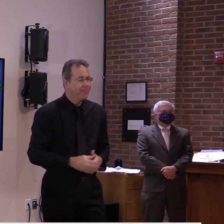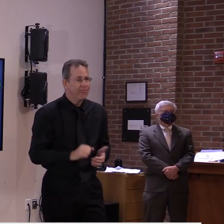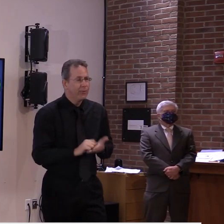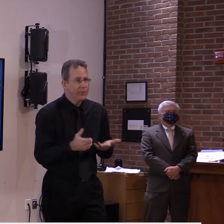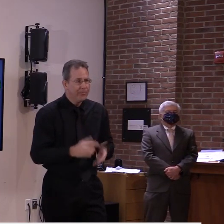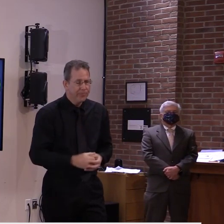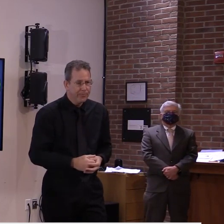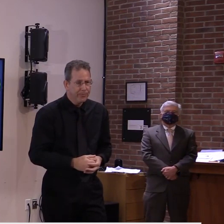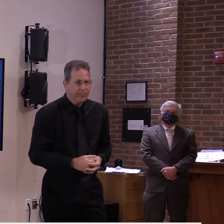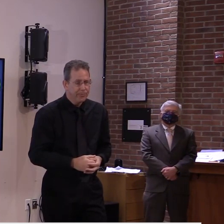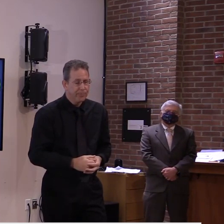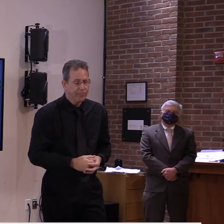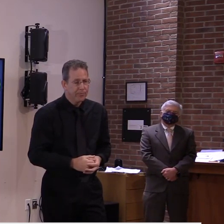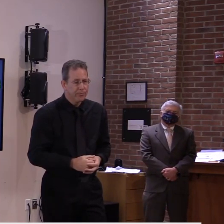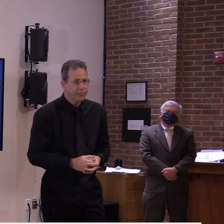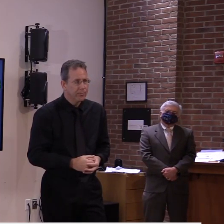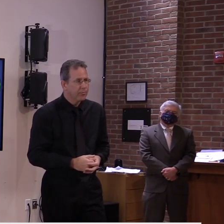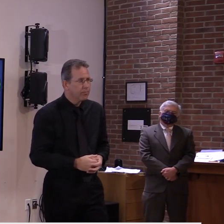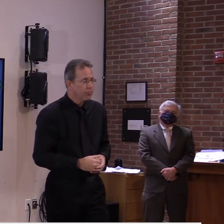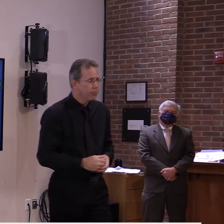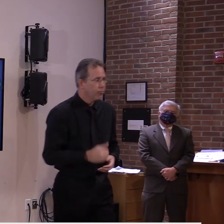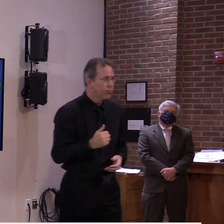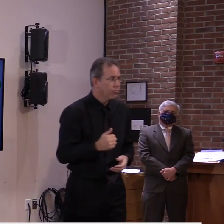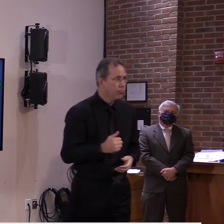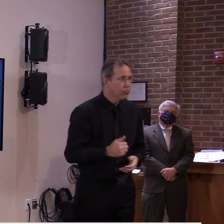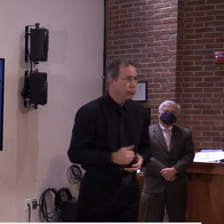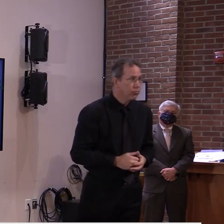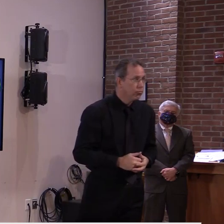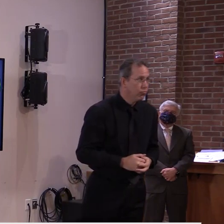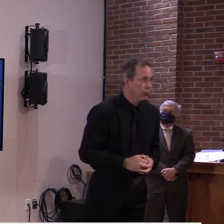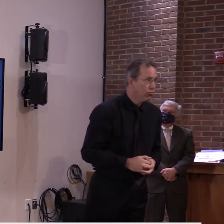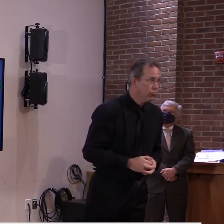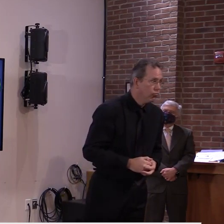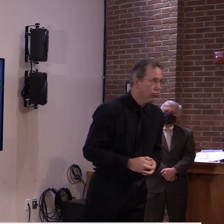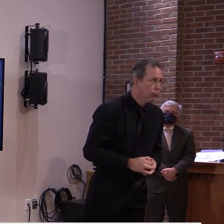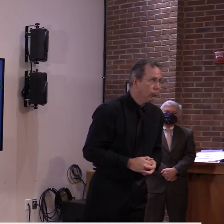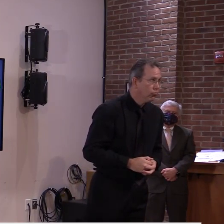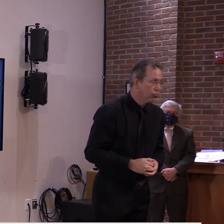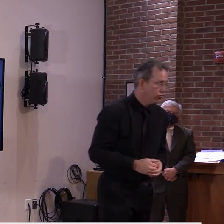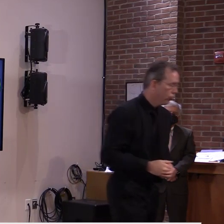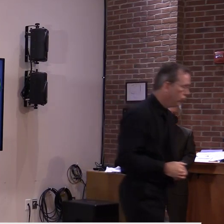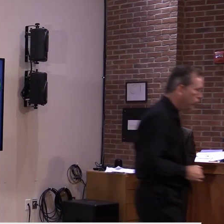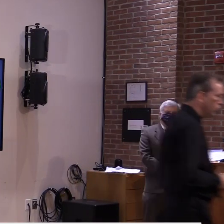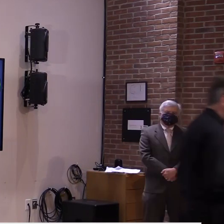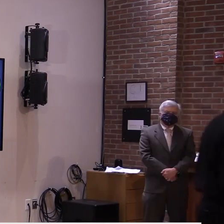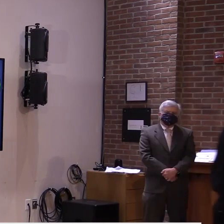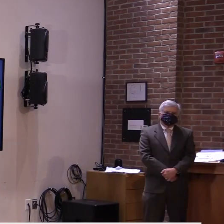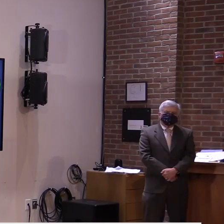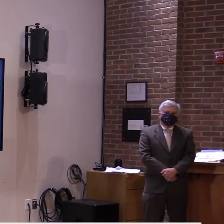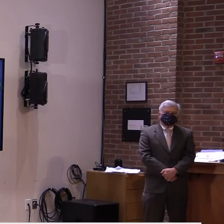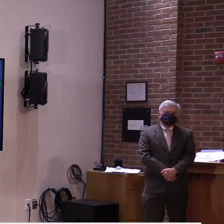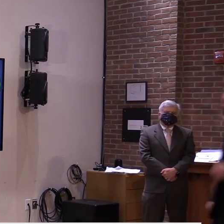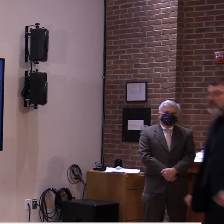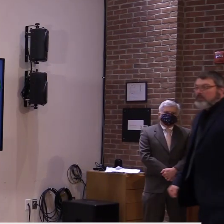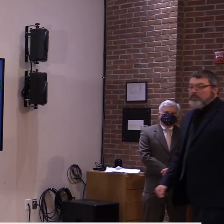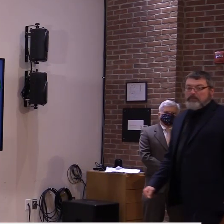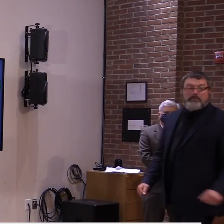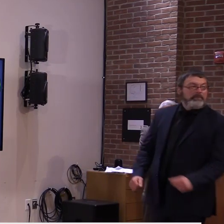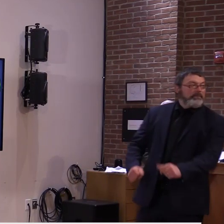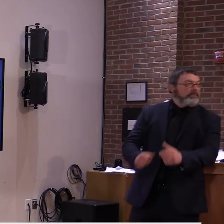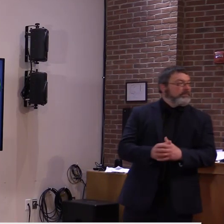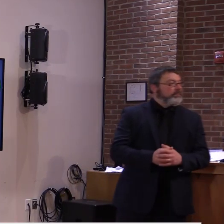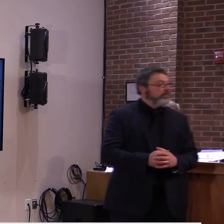concerned, particularly with the unemployment benefits that are destined to move to run out by the end of the